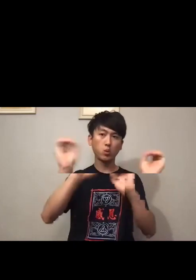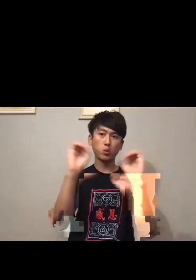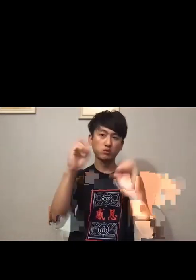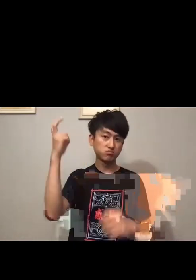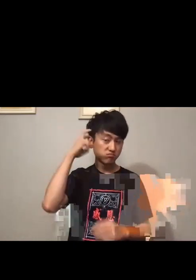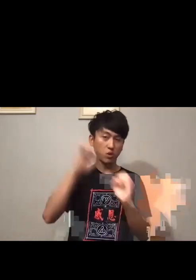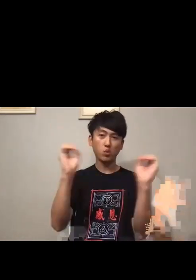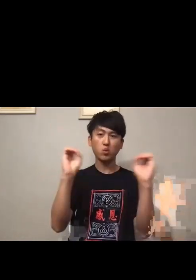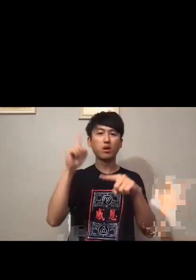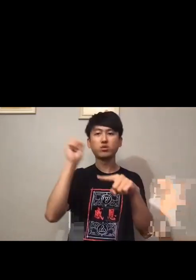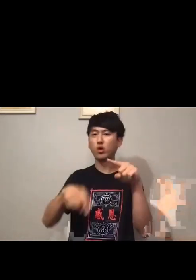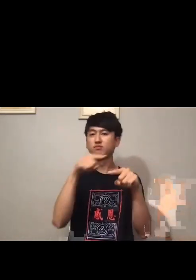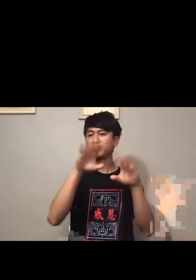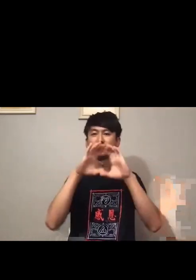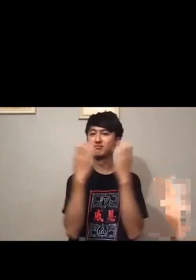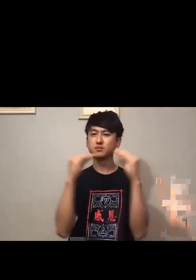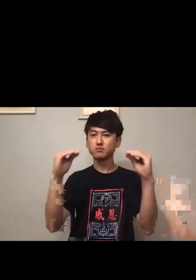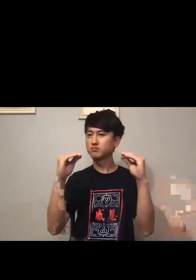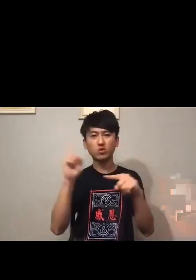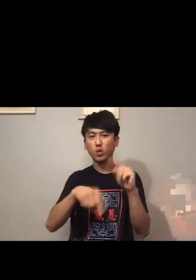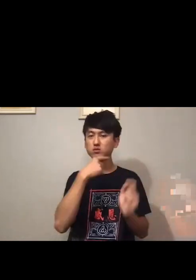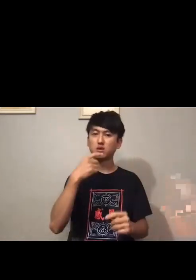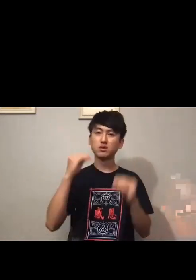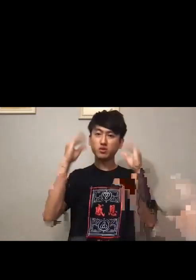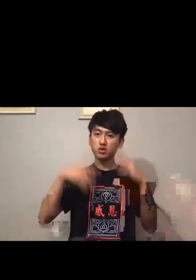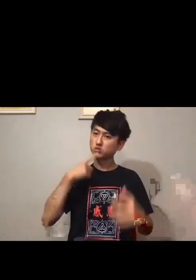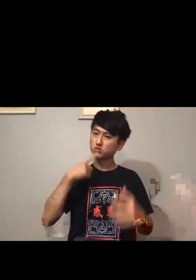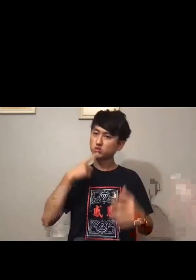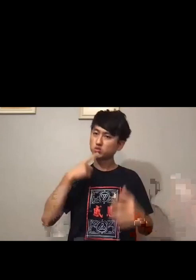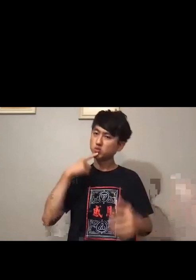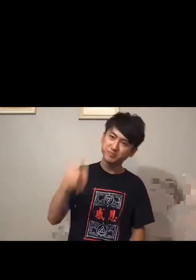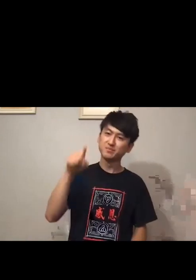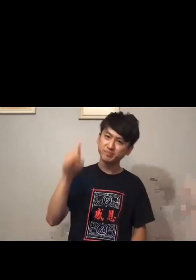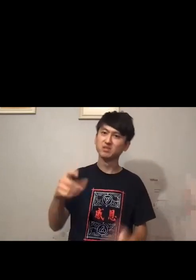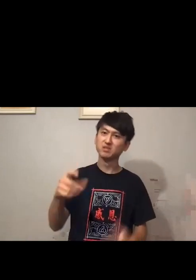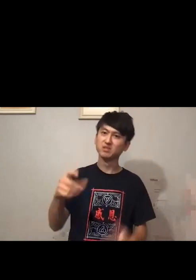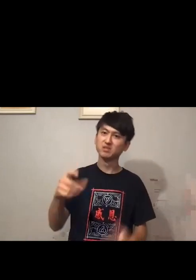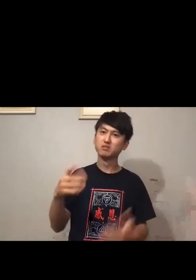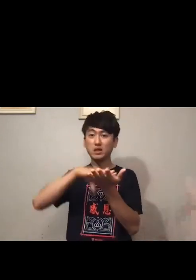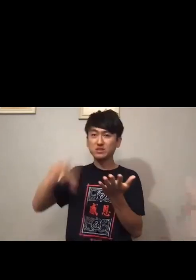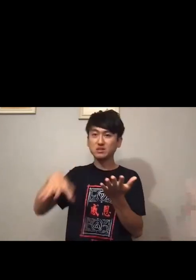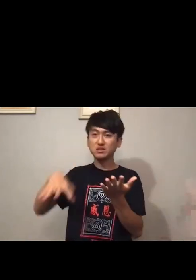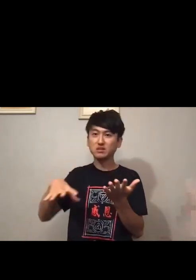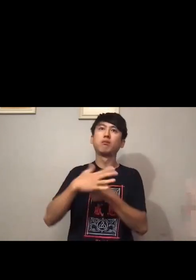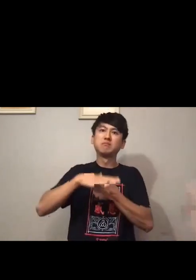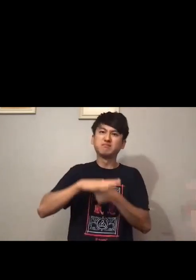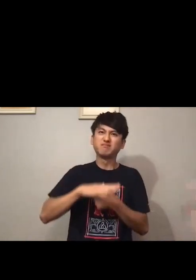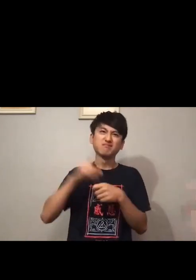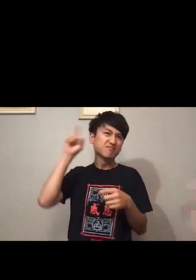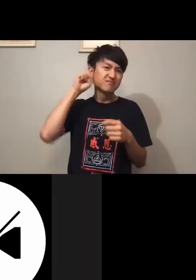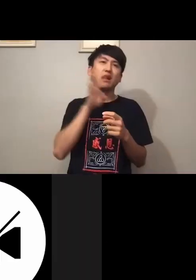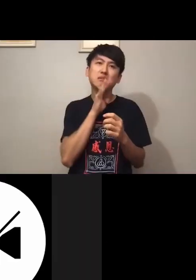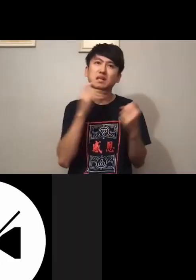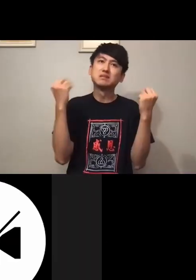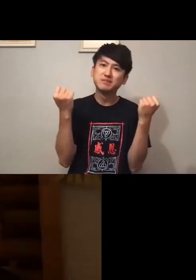the signing using the exact Chinese. There wasn't, the teachers were saying we must use that,